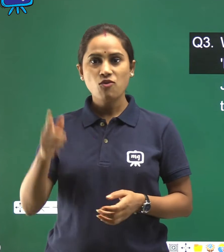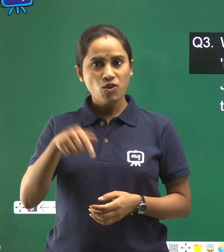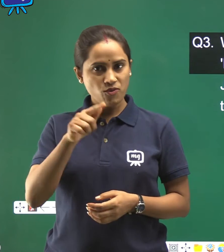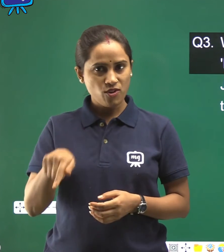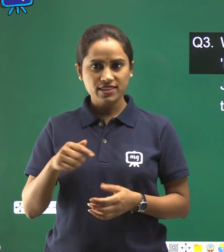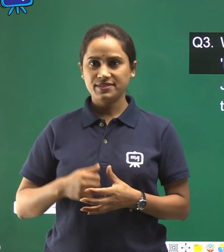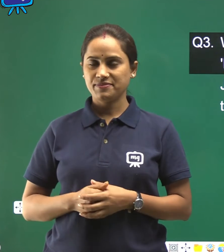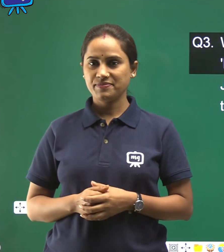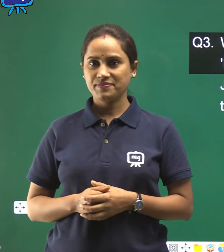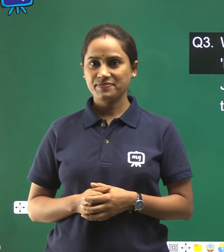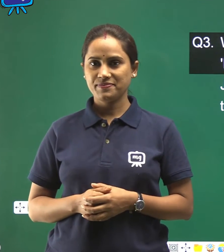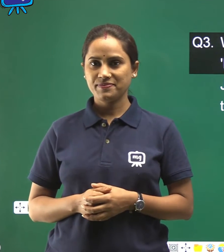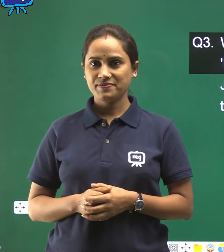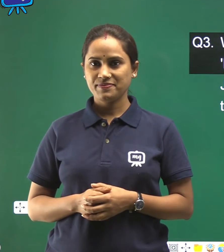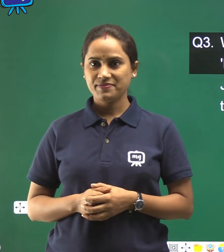for false.